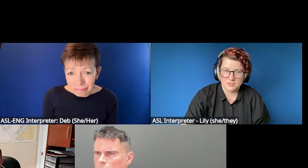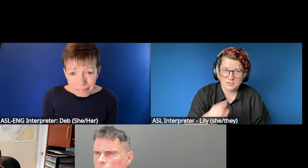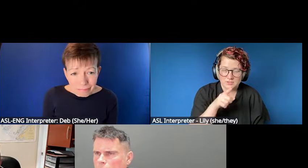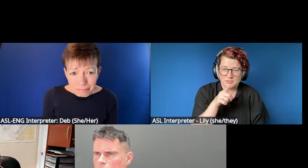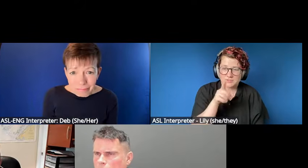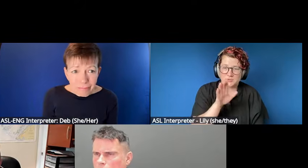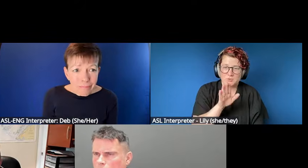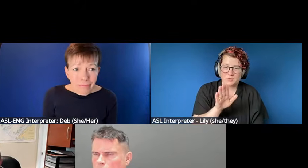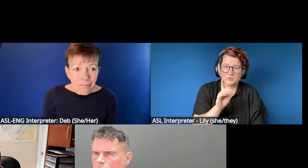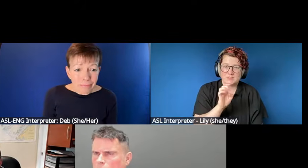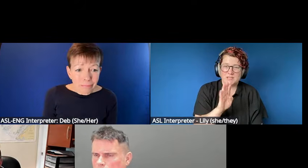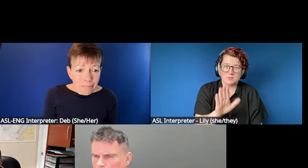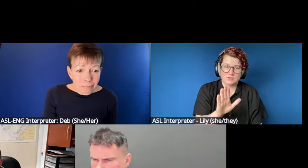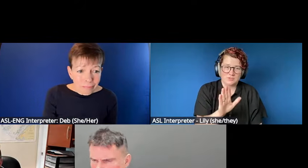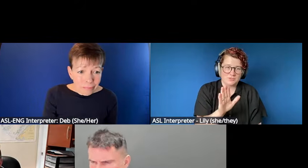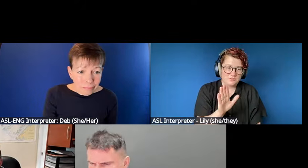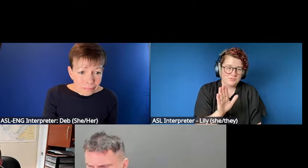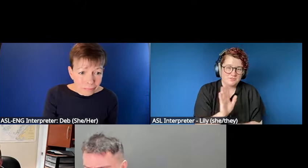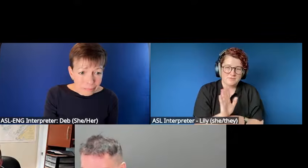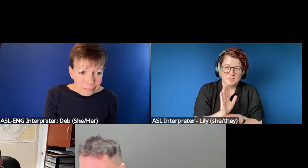discussion?